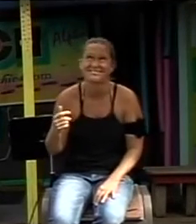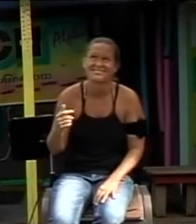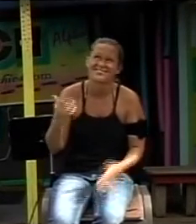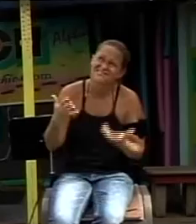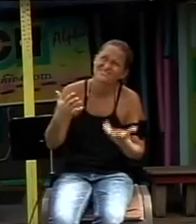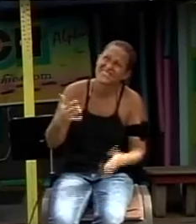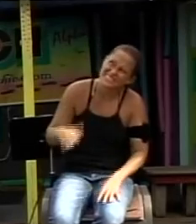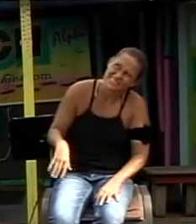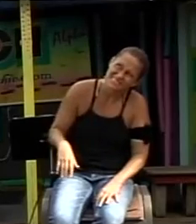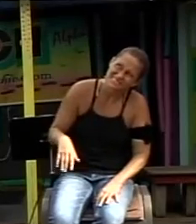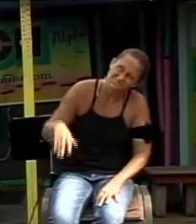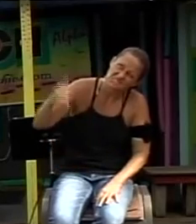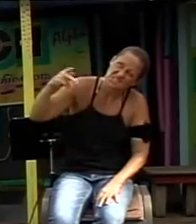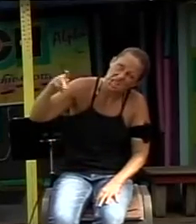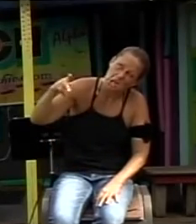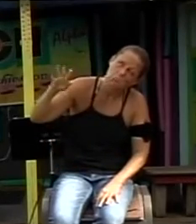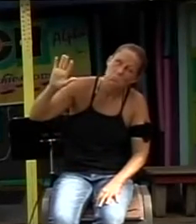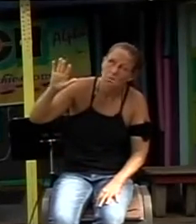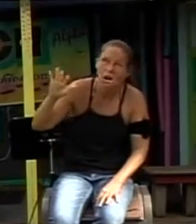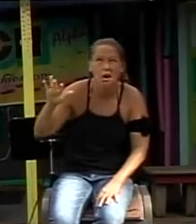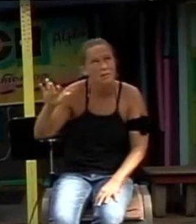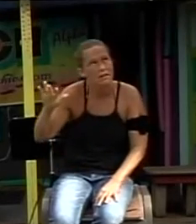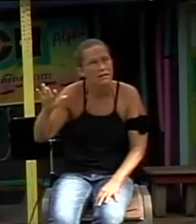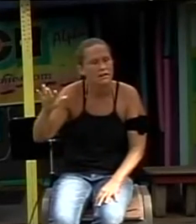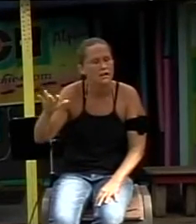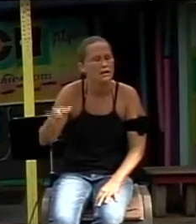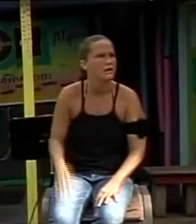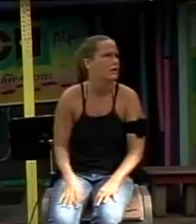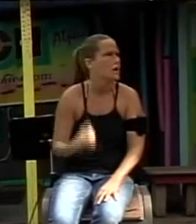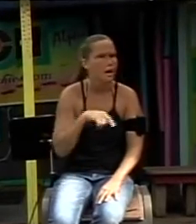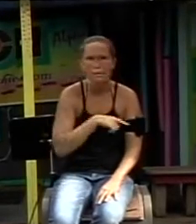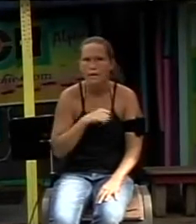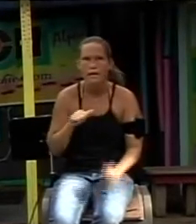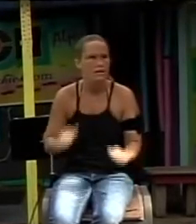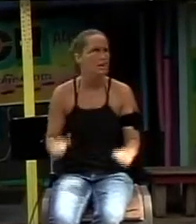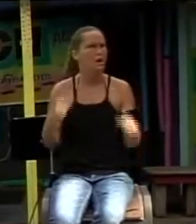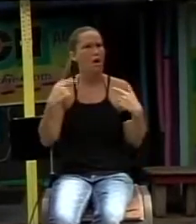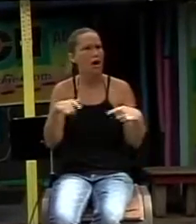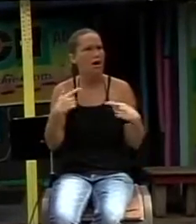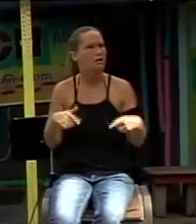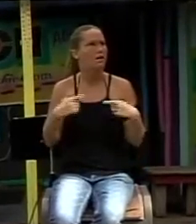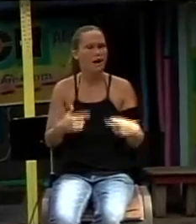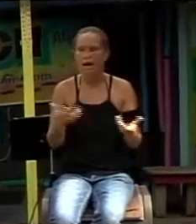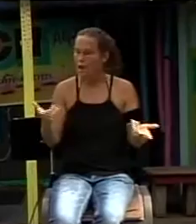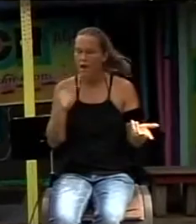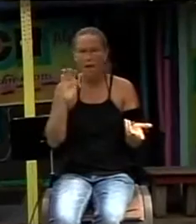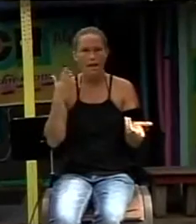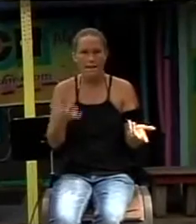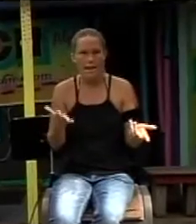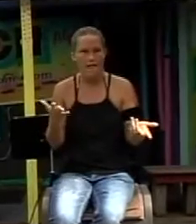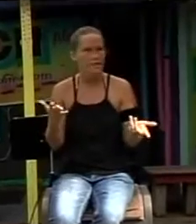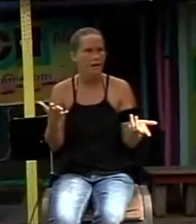it's actually kind of purple. And we could sit and argue and argue and argue and never find common ground.